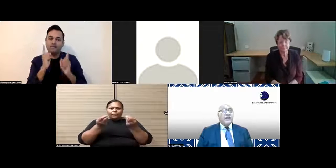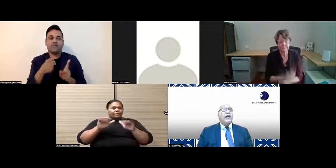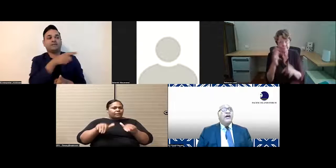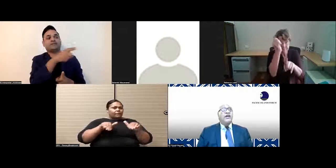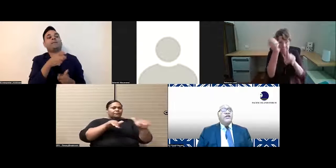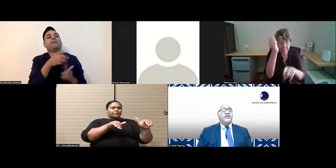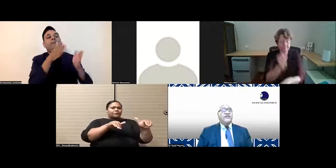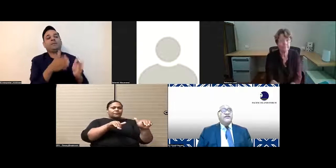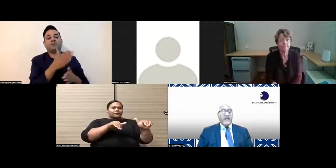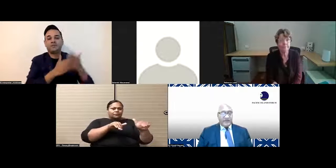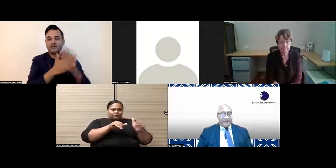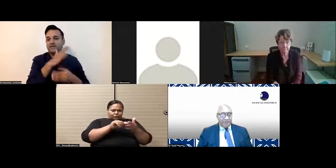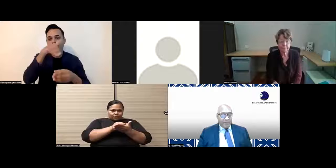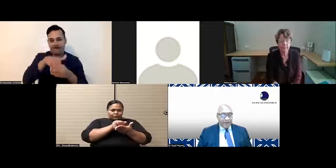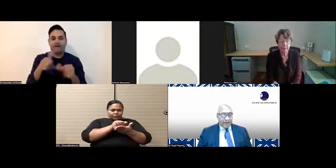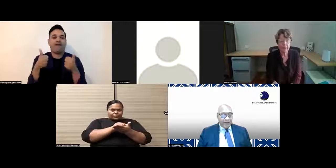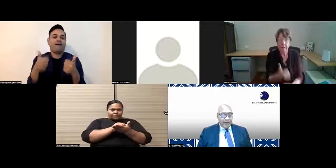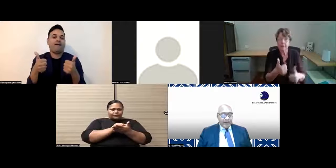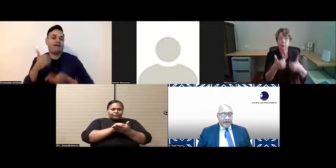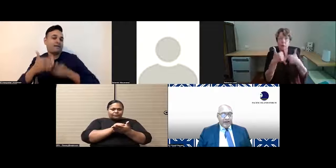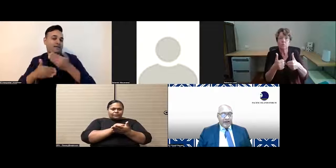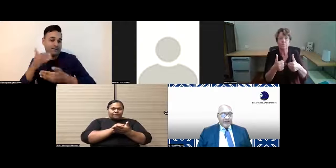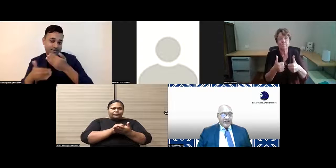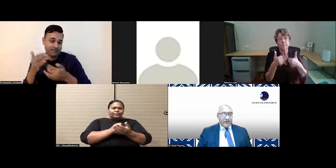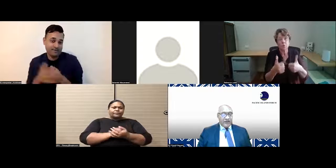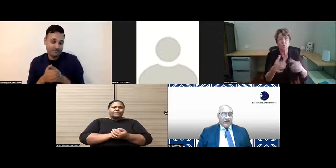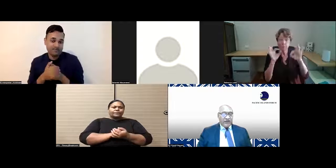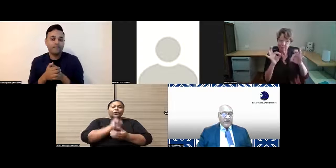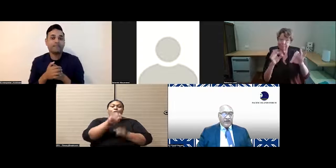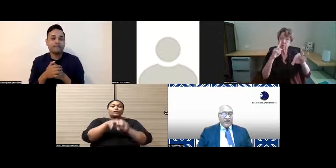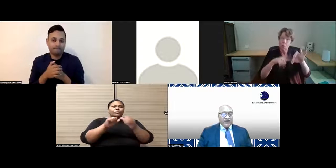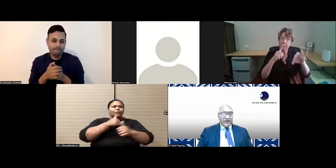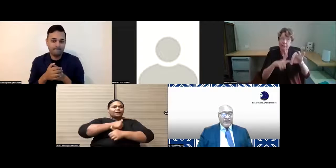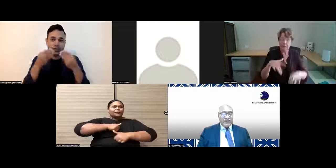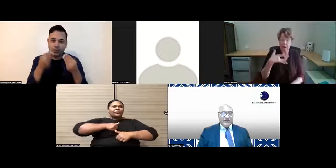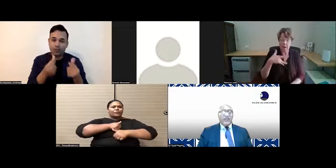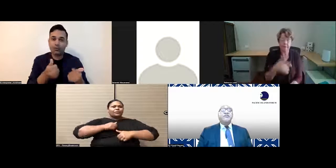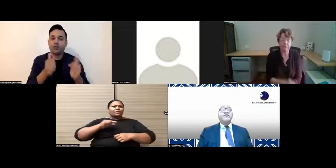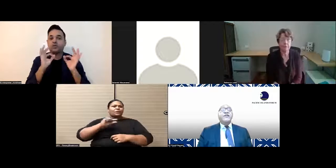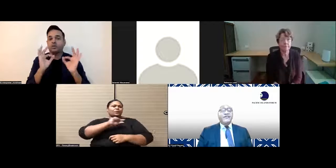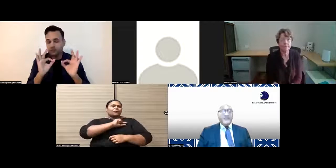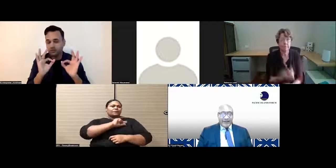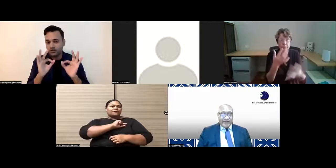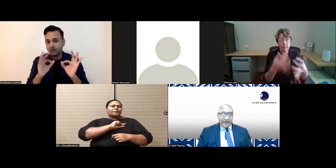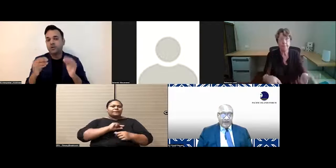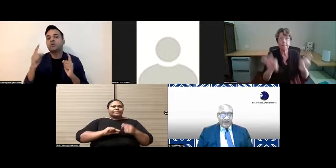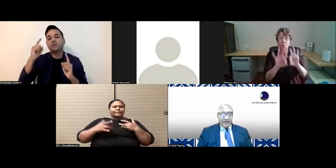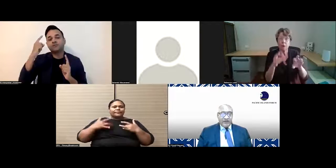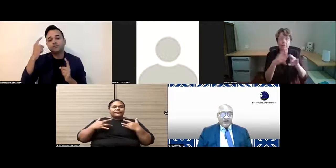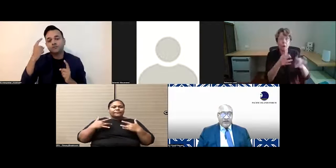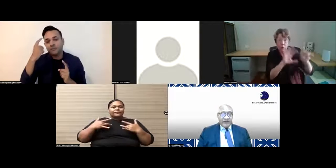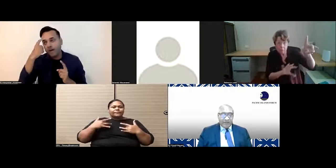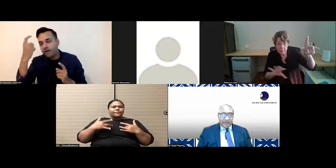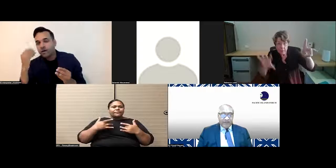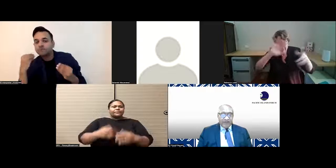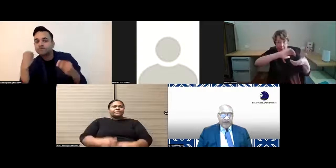enjoy quality of life. It is no doubt critical for regional development partners